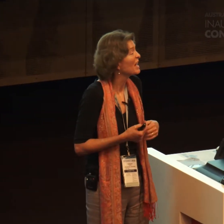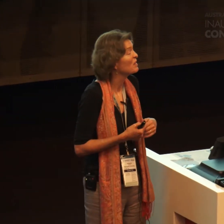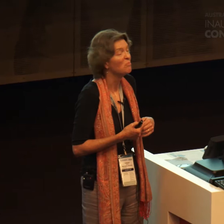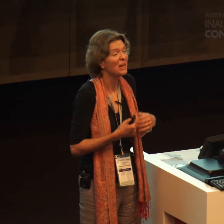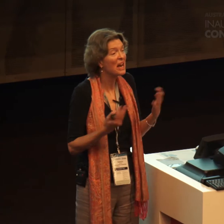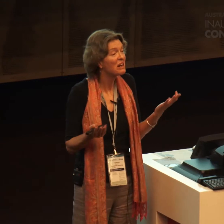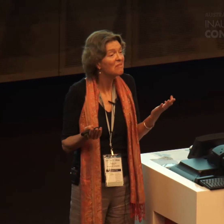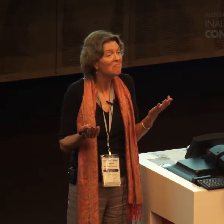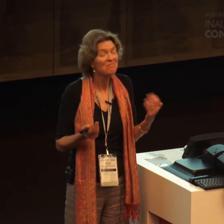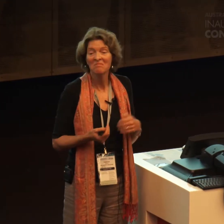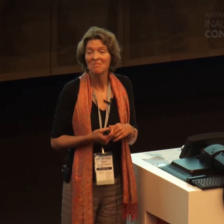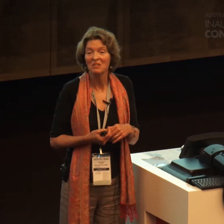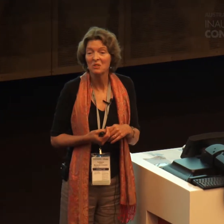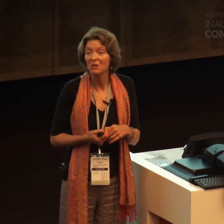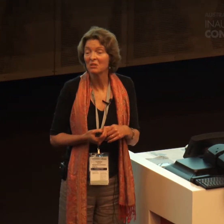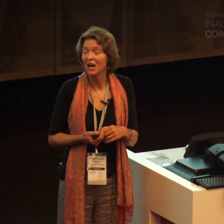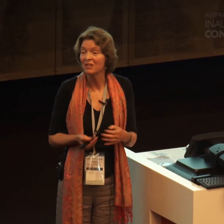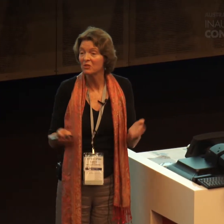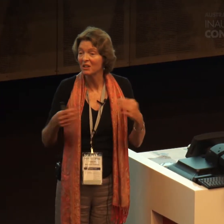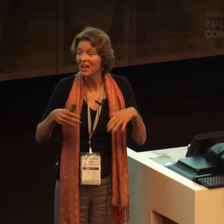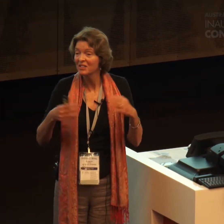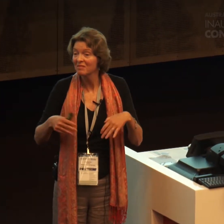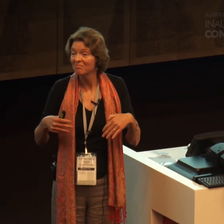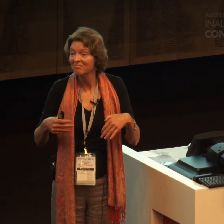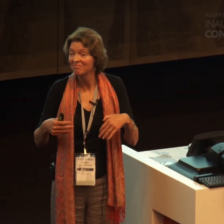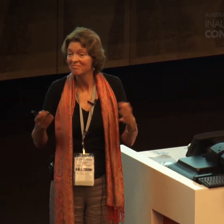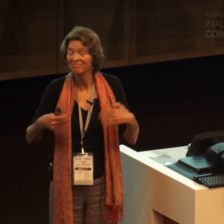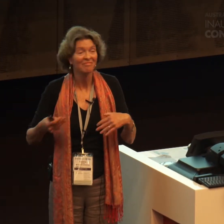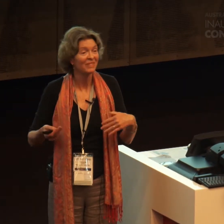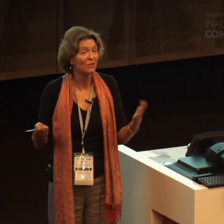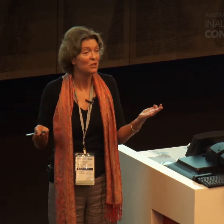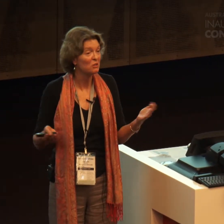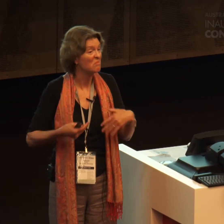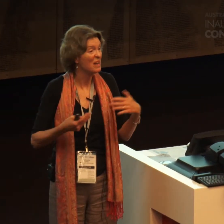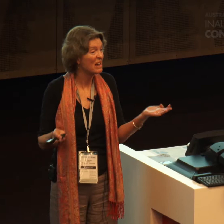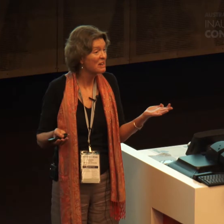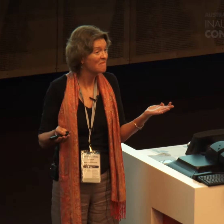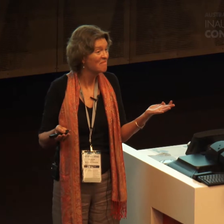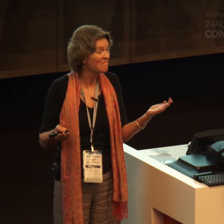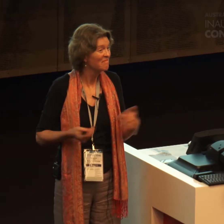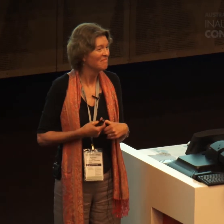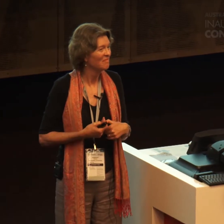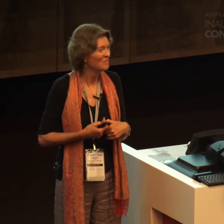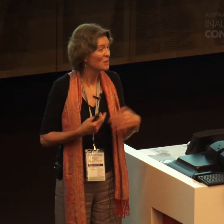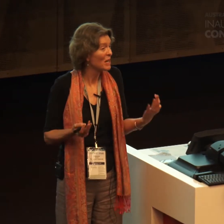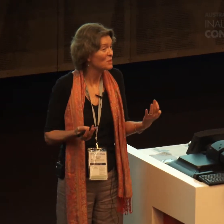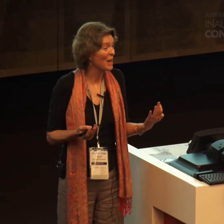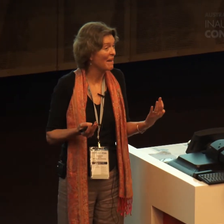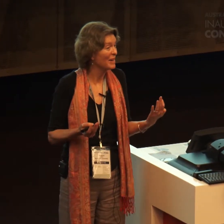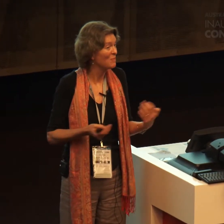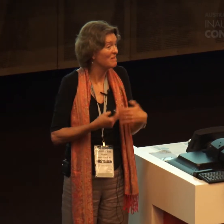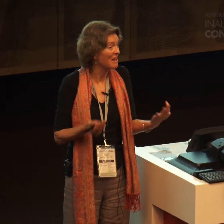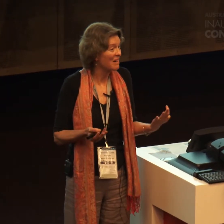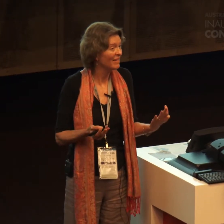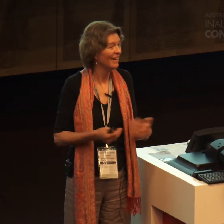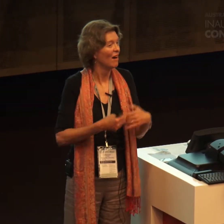a word like banana? A 2-year-old often truncates it down to nana. Sometimes